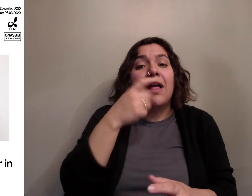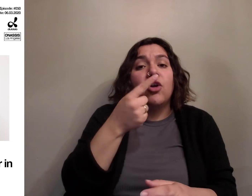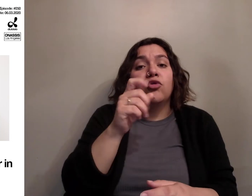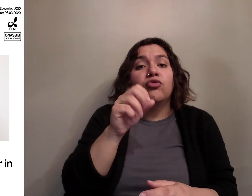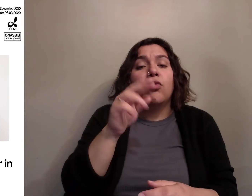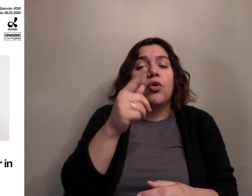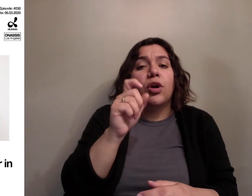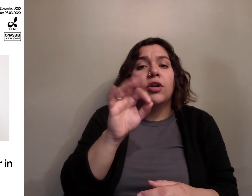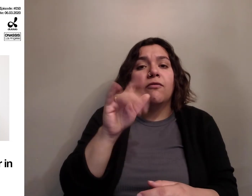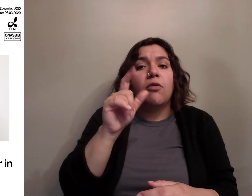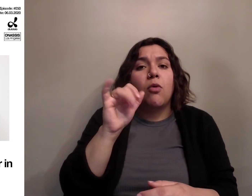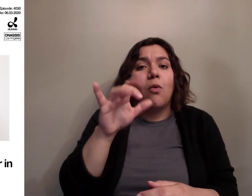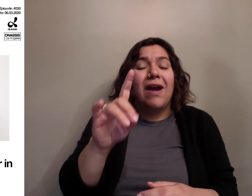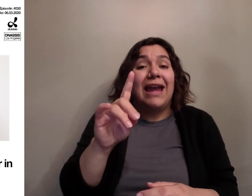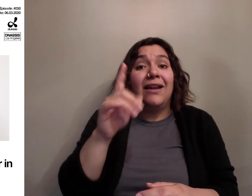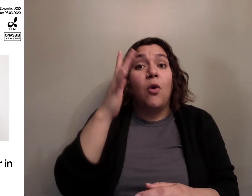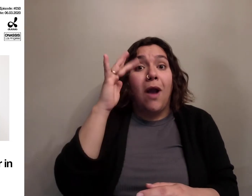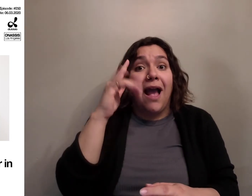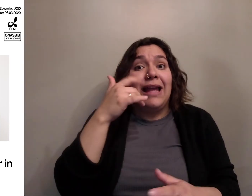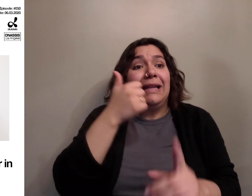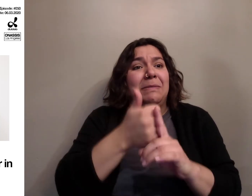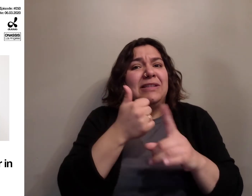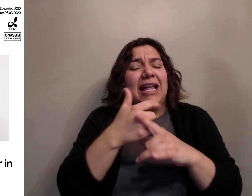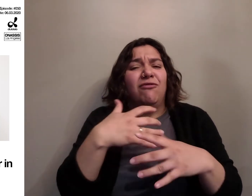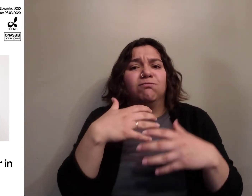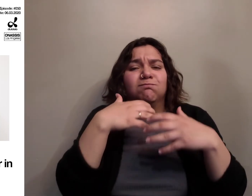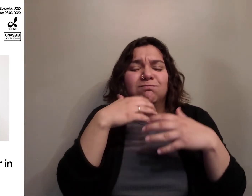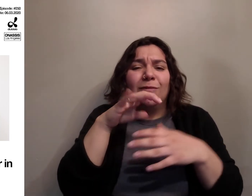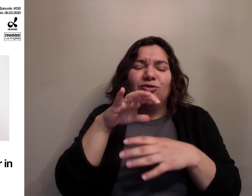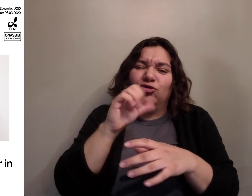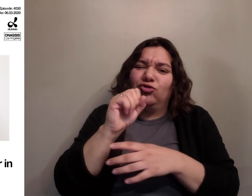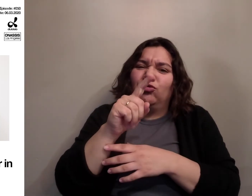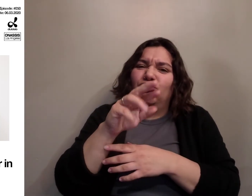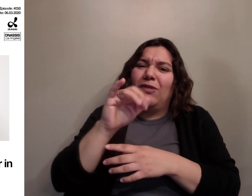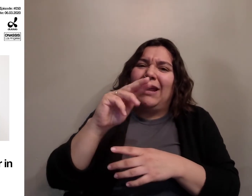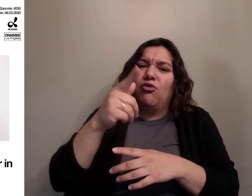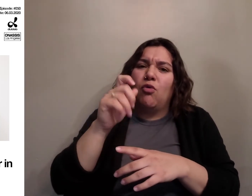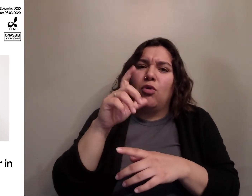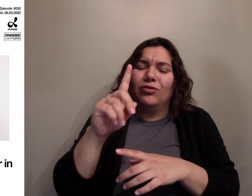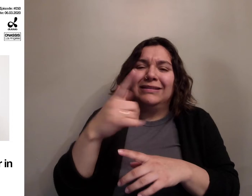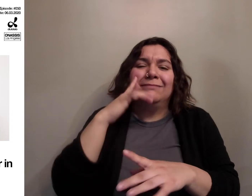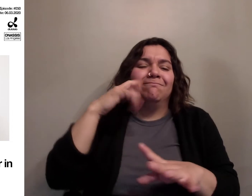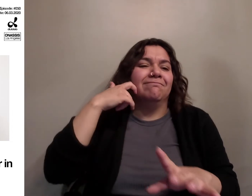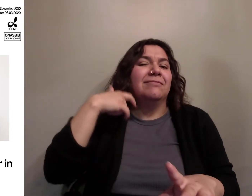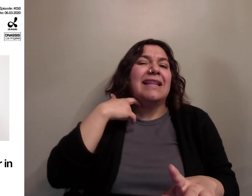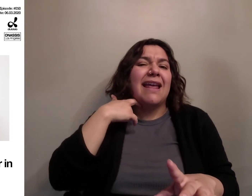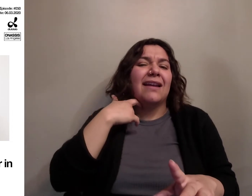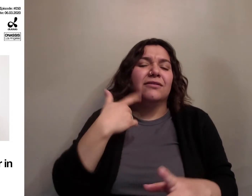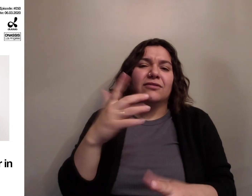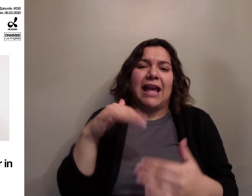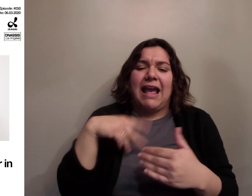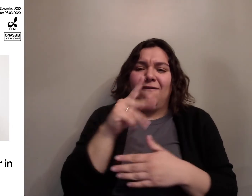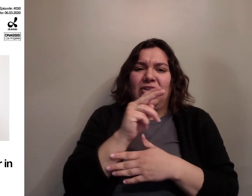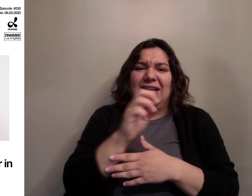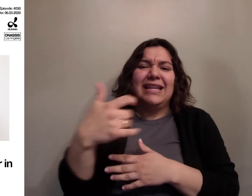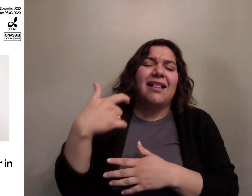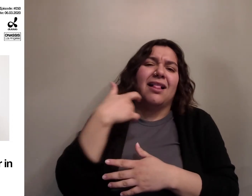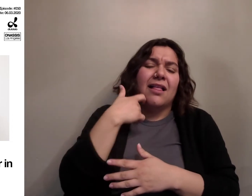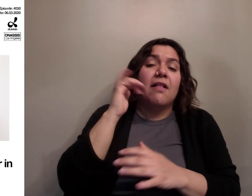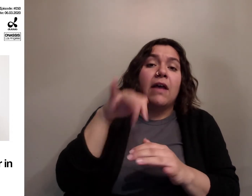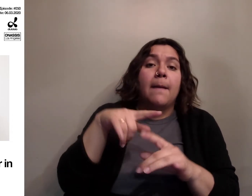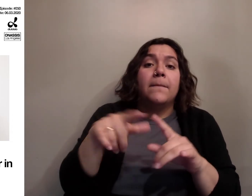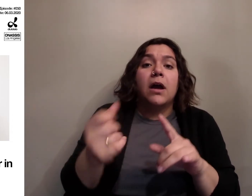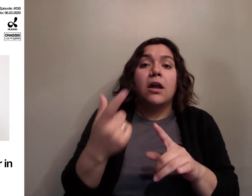very horrifying to hear that George Floyd died from his breath being strangled from him. The same with Eric Garner.